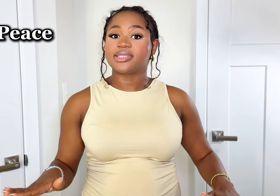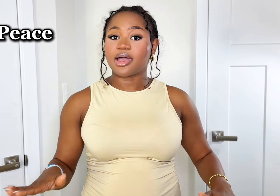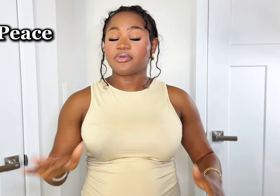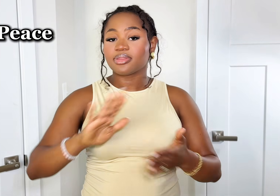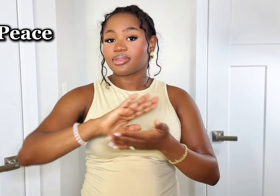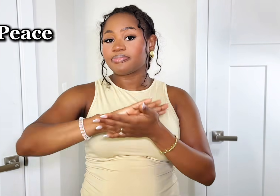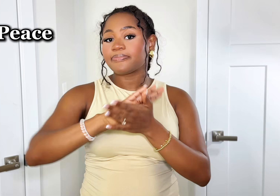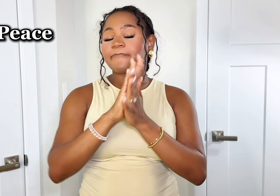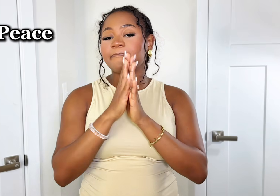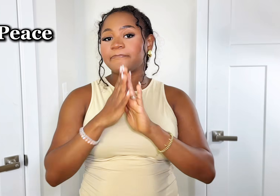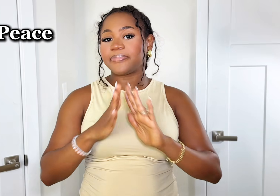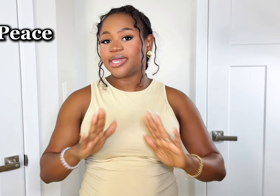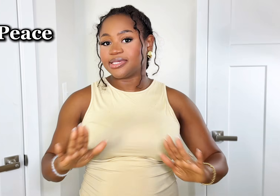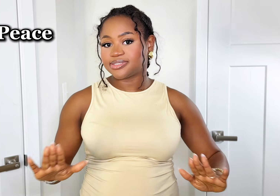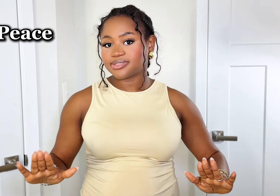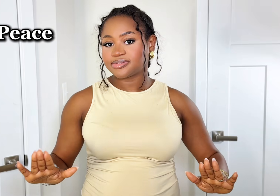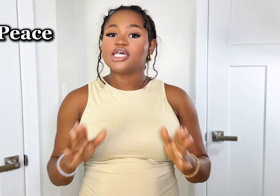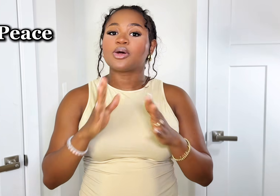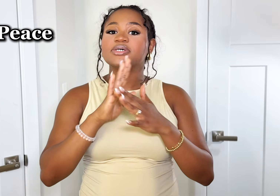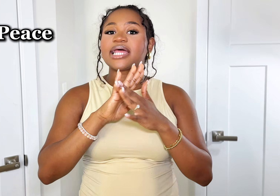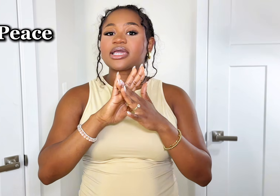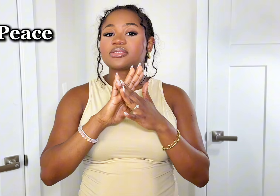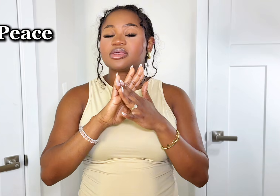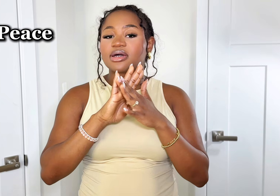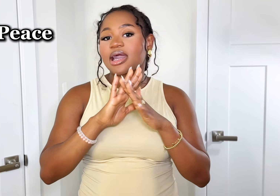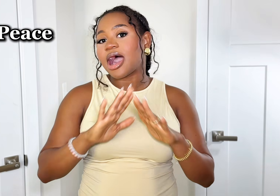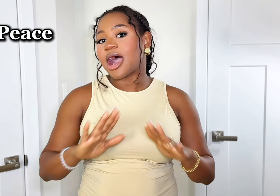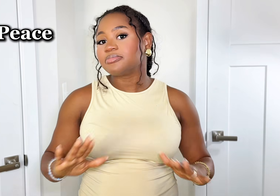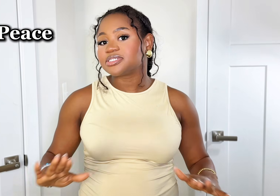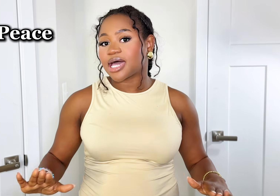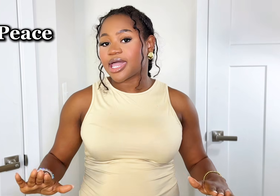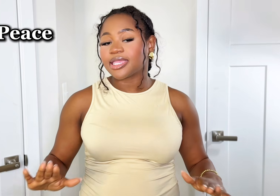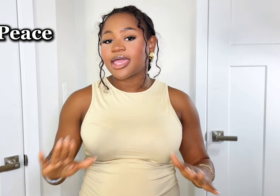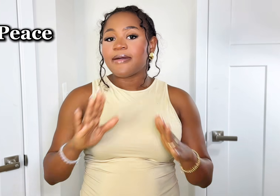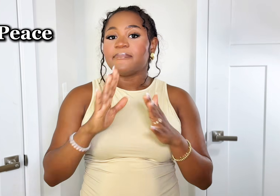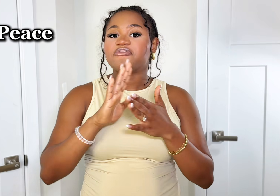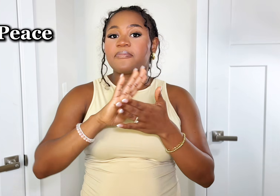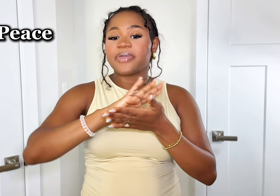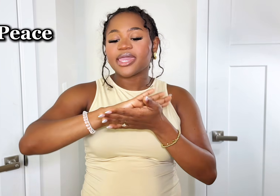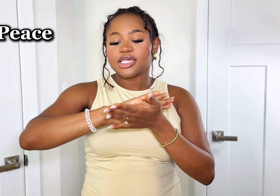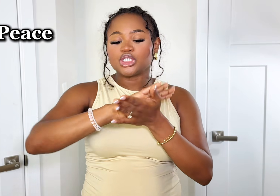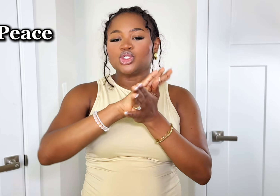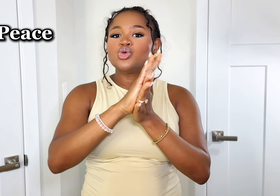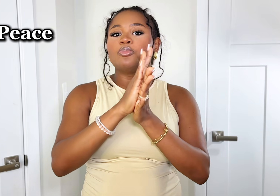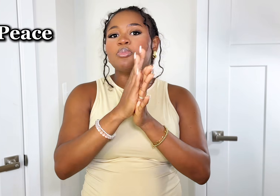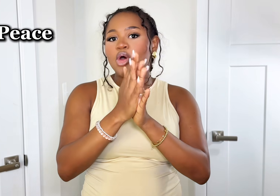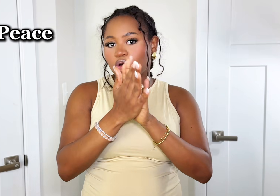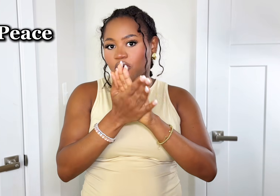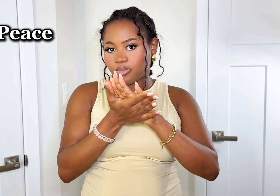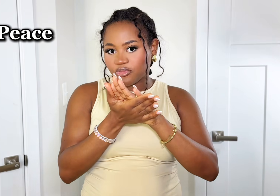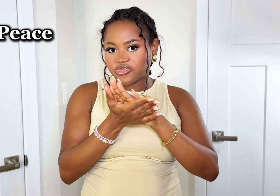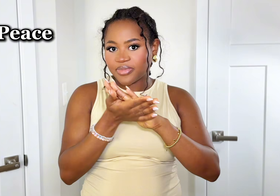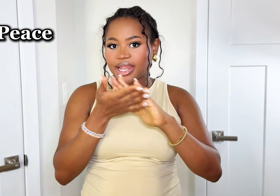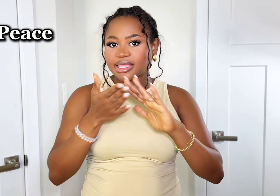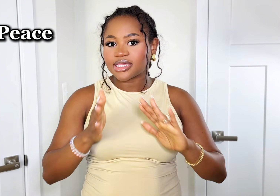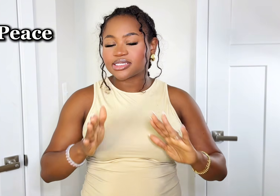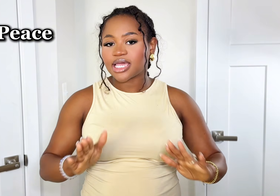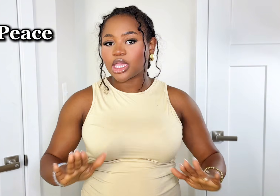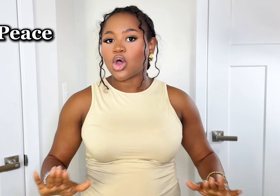down. Peace. It's almost like the calm sign, but for peace, you do more movement like this and you